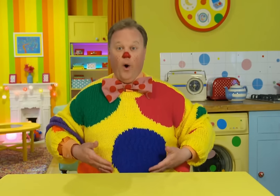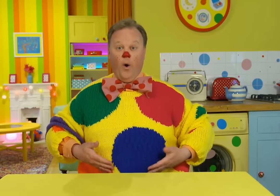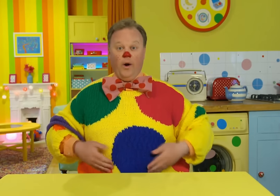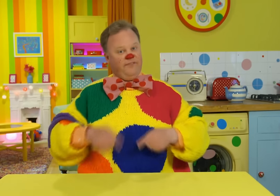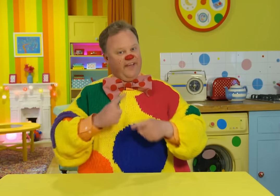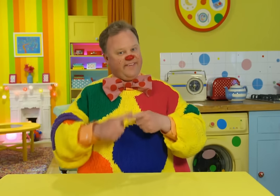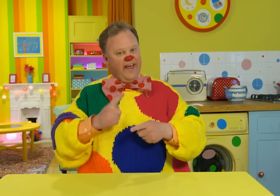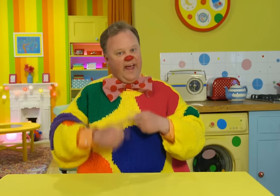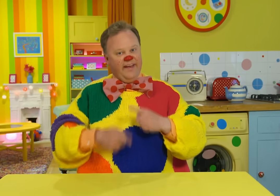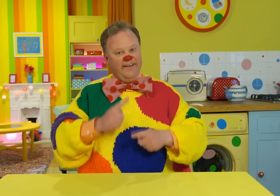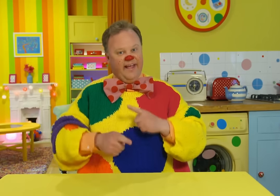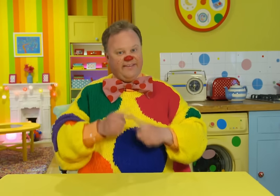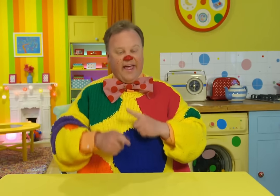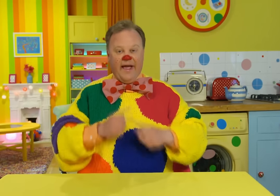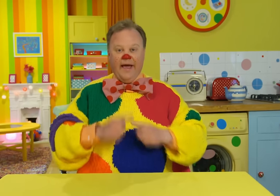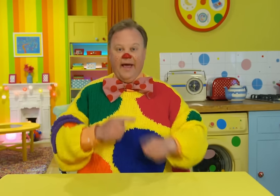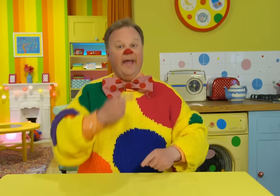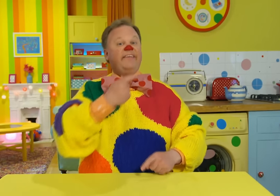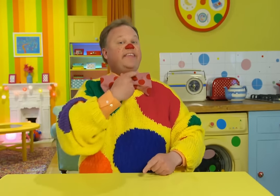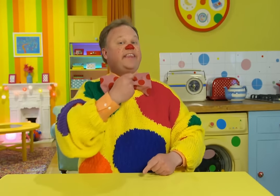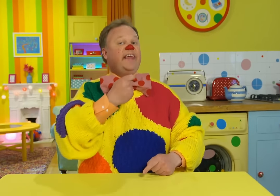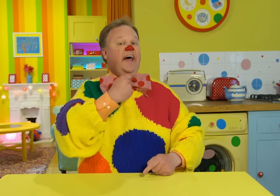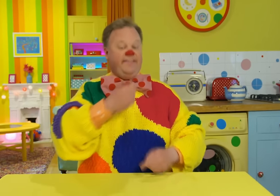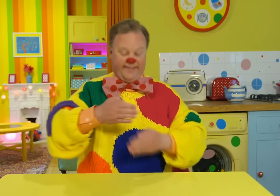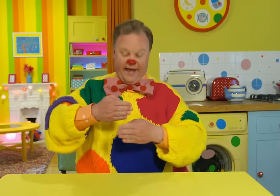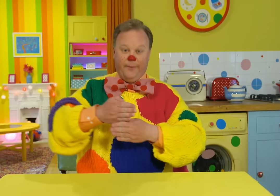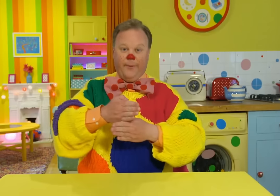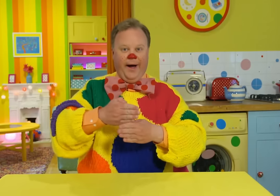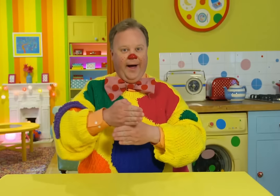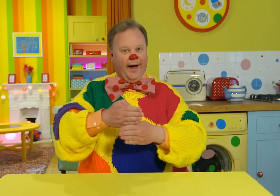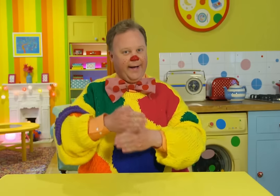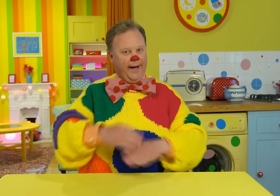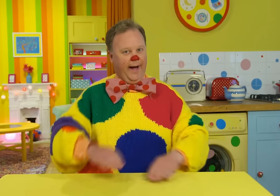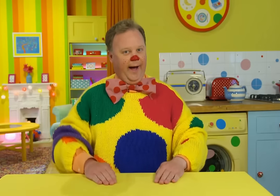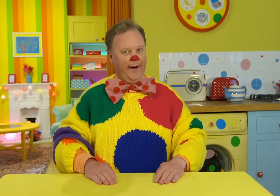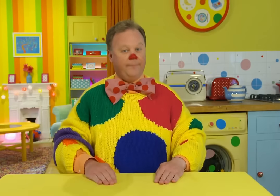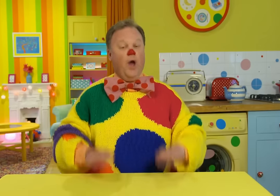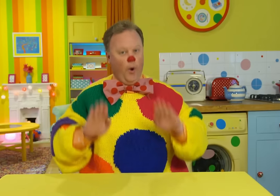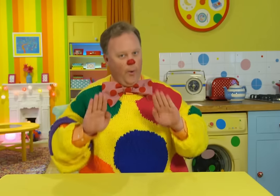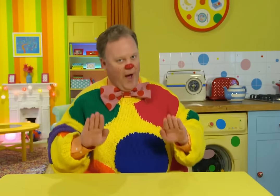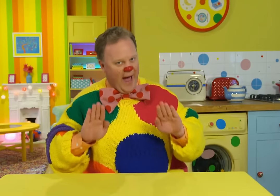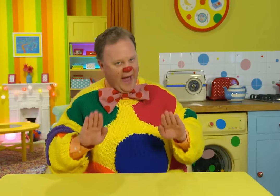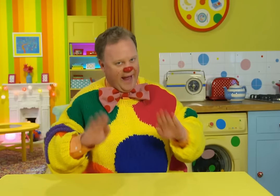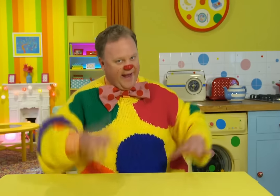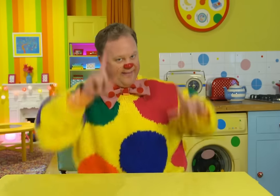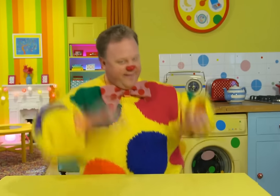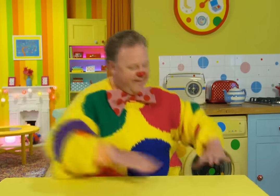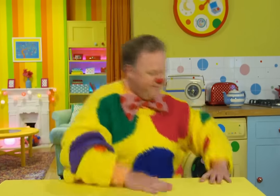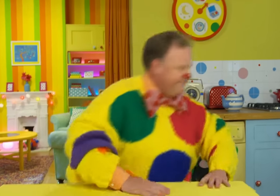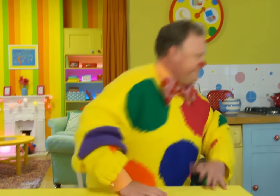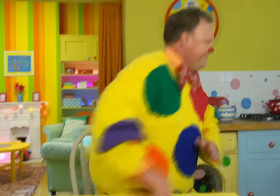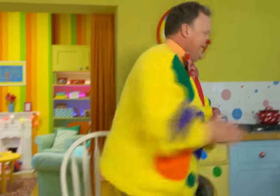all of this knitting is thirsty work. Oh, wait.